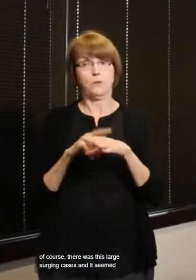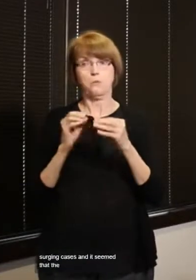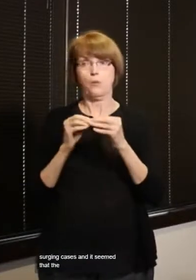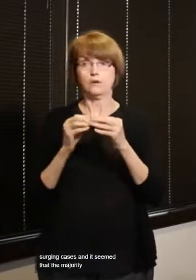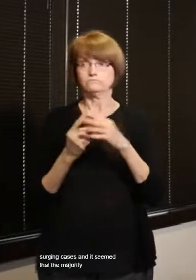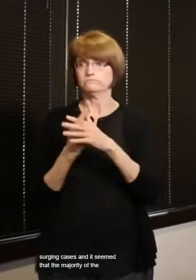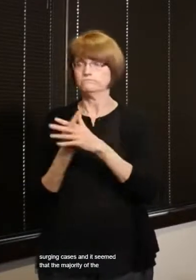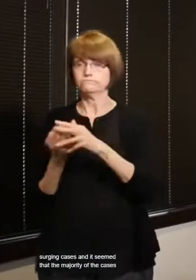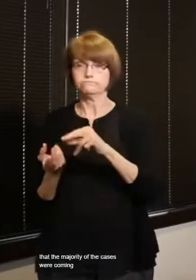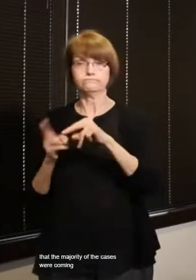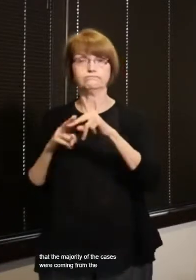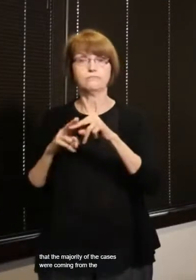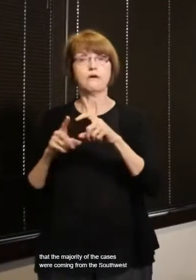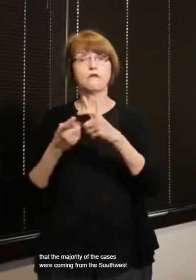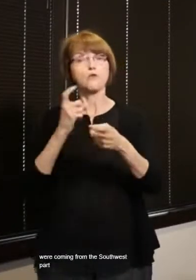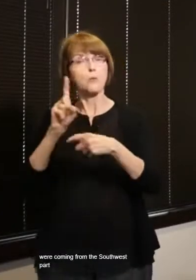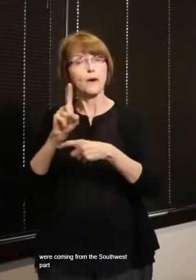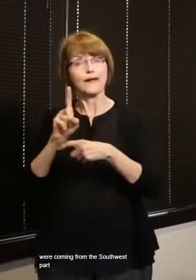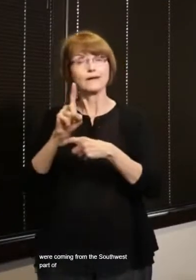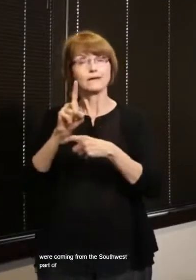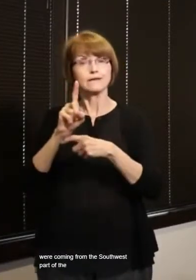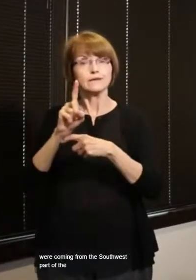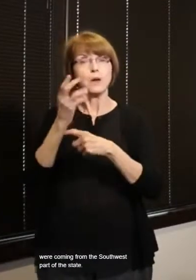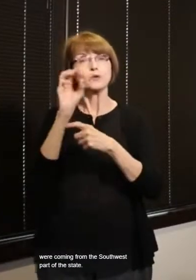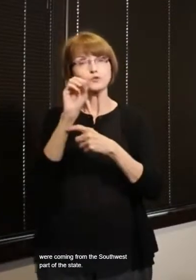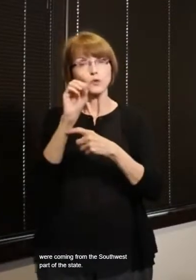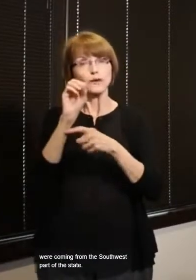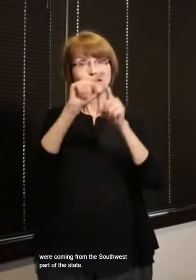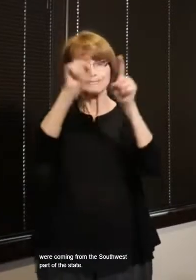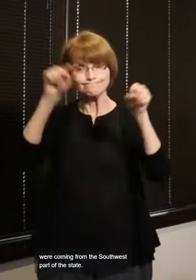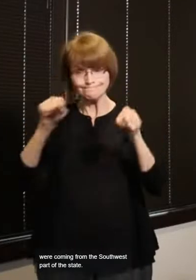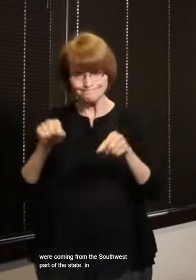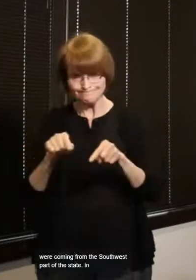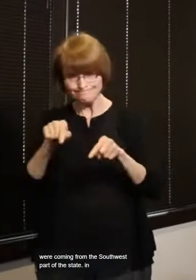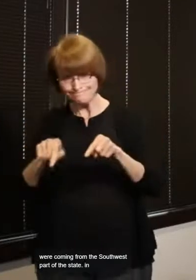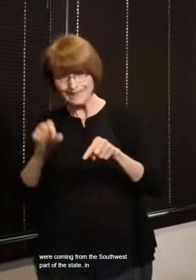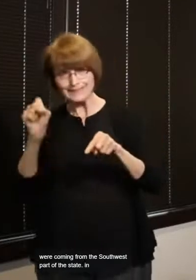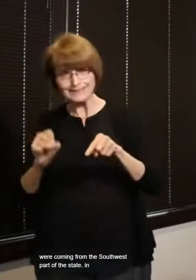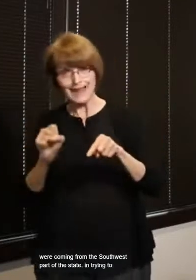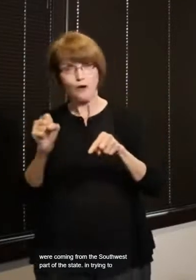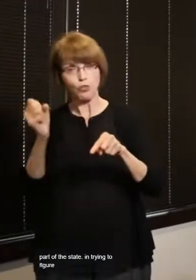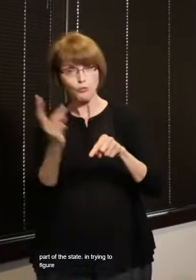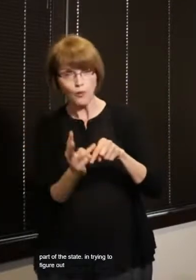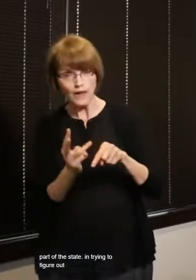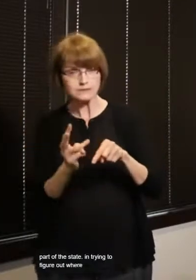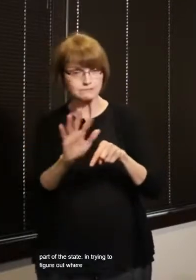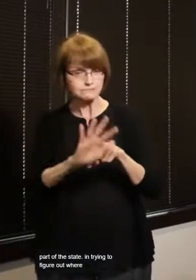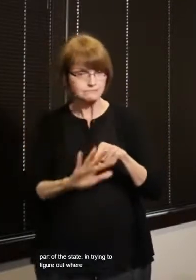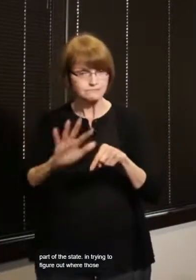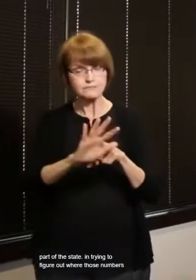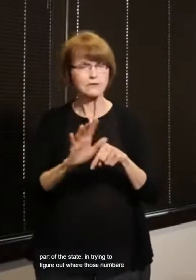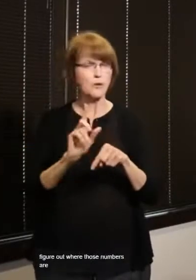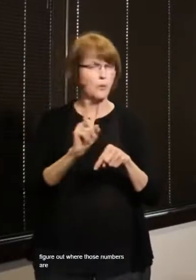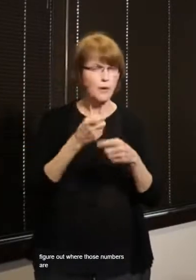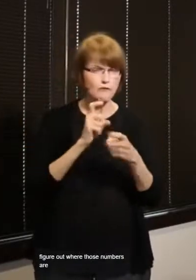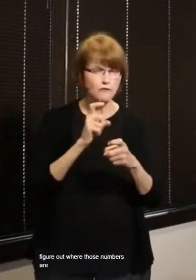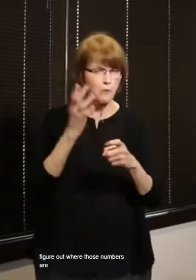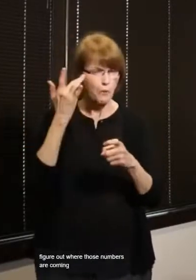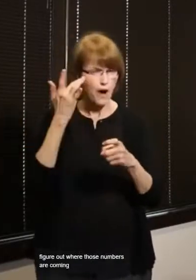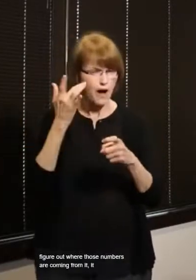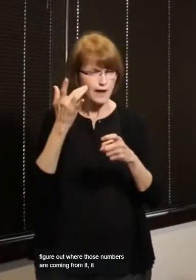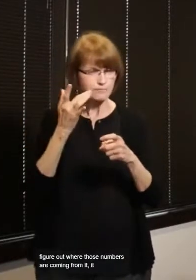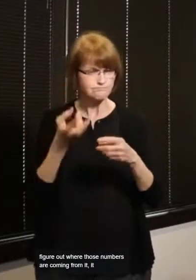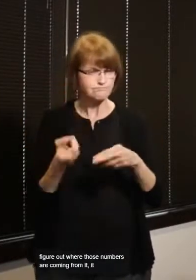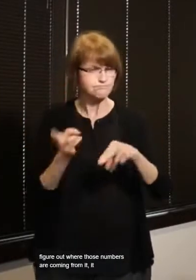of the cases were coming from the southwest part of the state. In trying to figure out where those numbers were coming from,